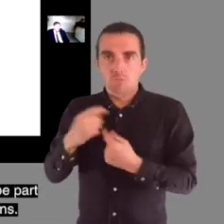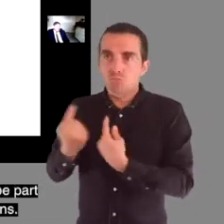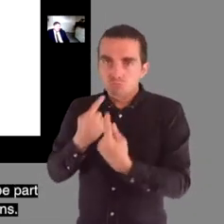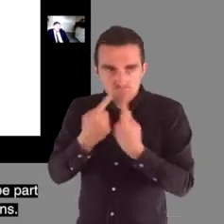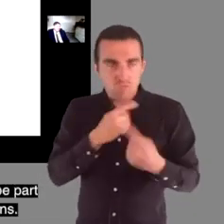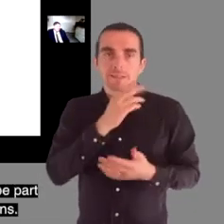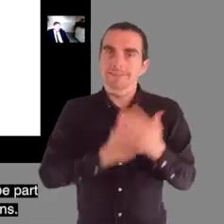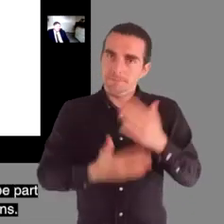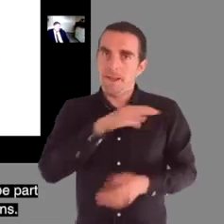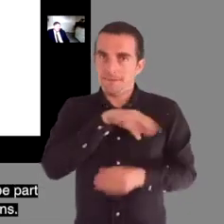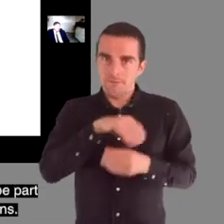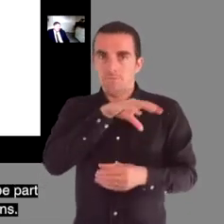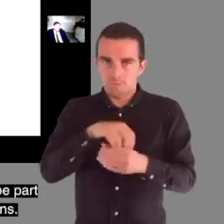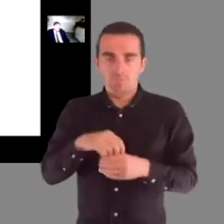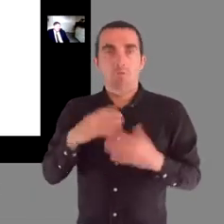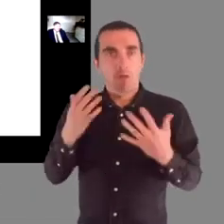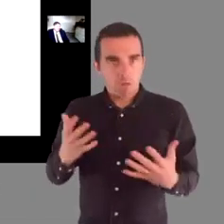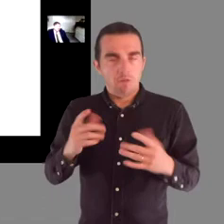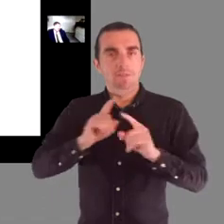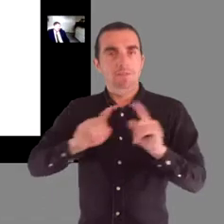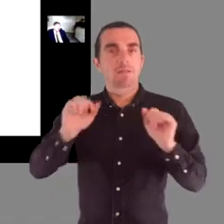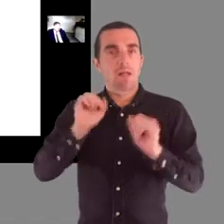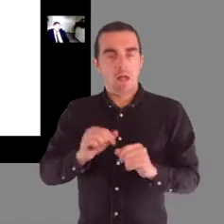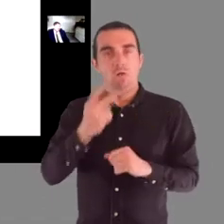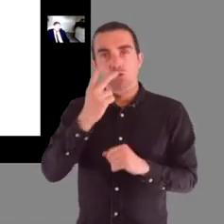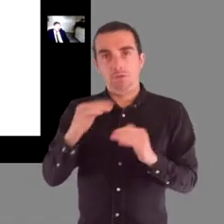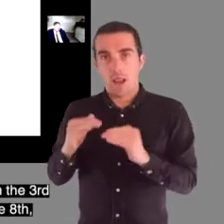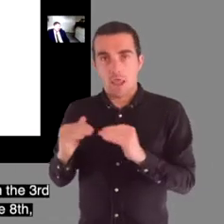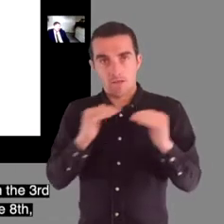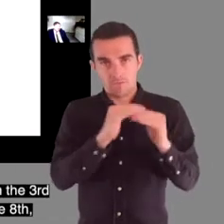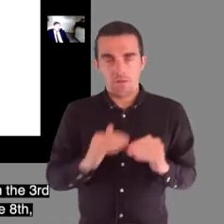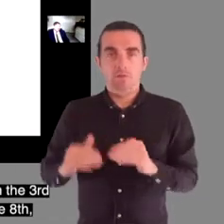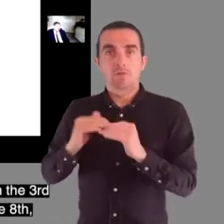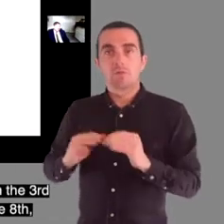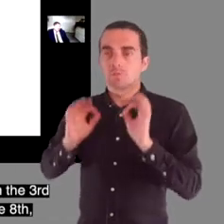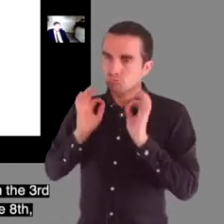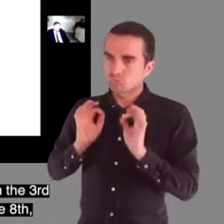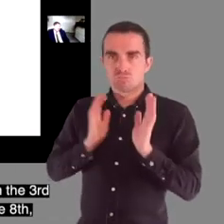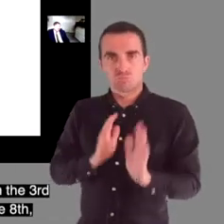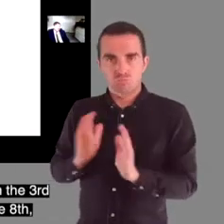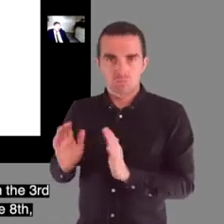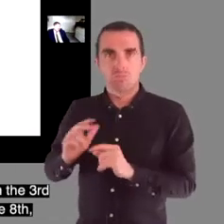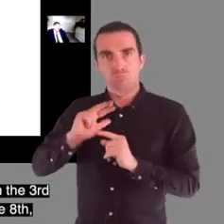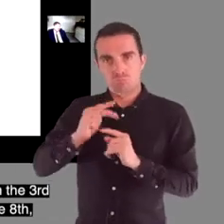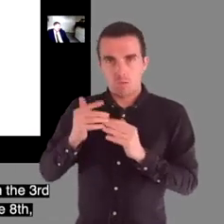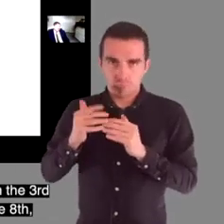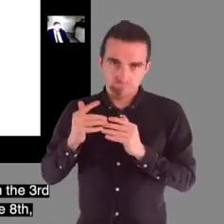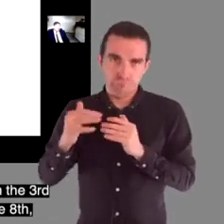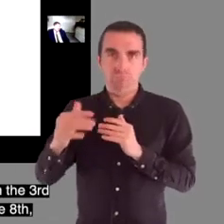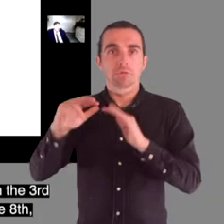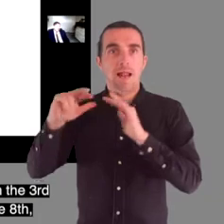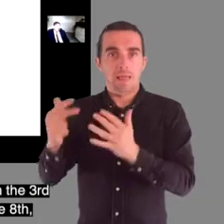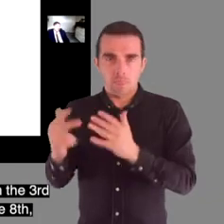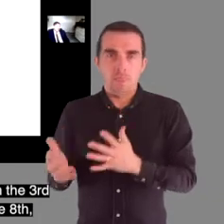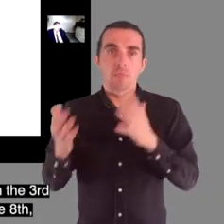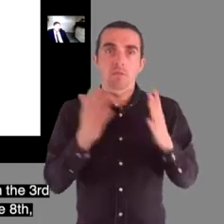of the negotiations. Now, this happened on two different levels. There was a formal level, so from the third ad hoc